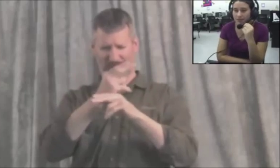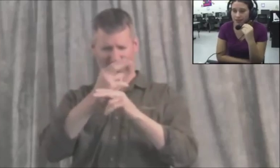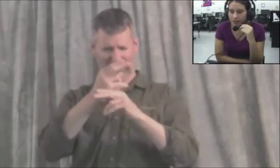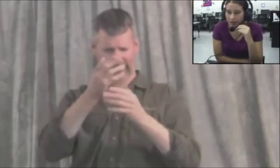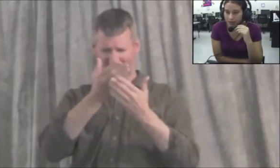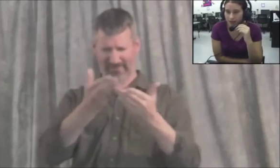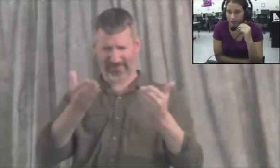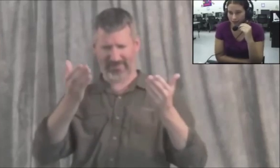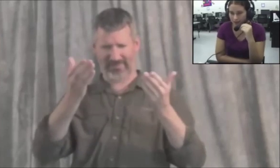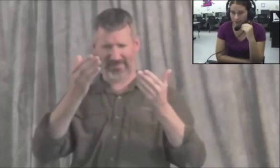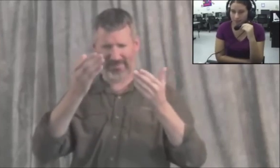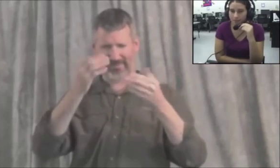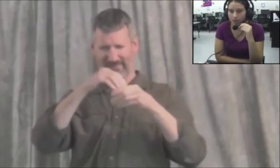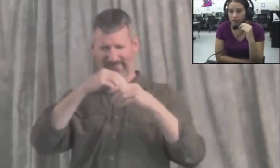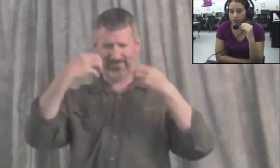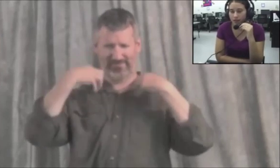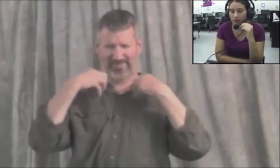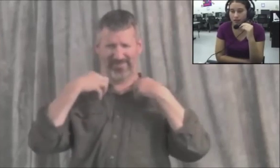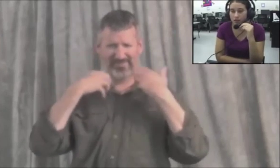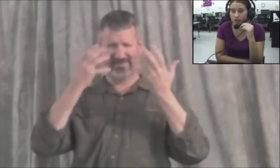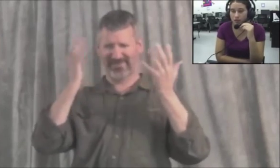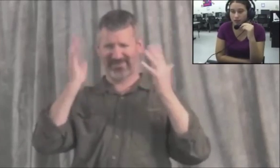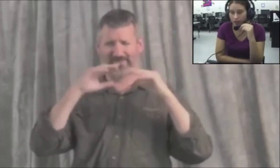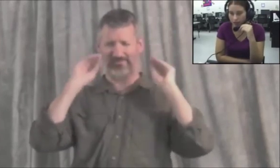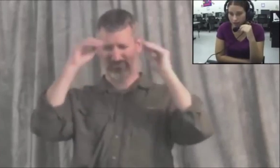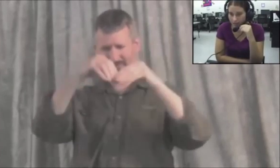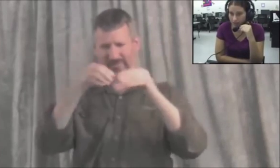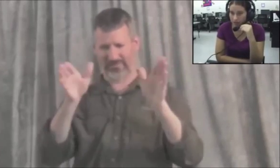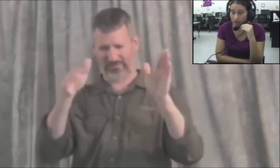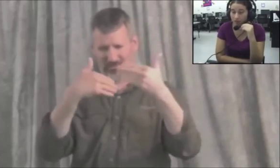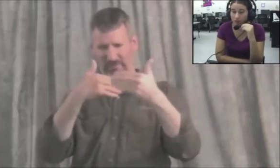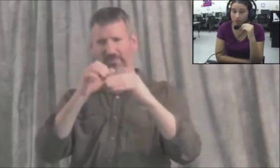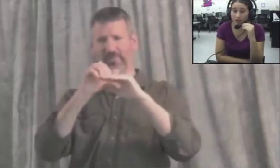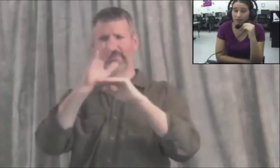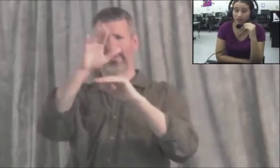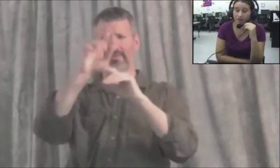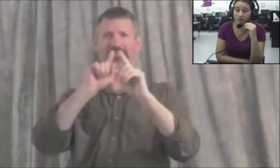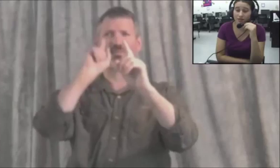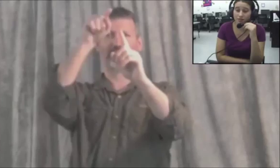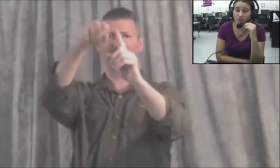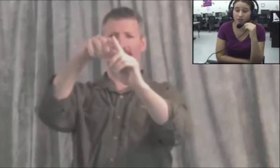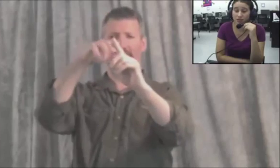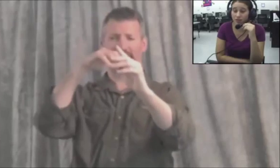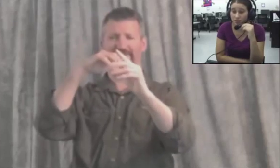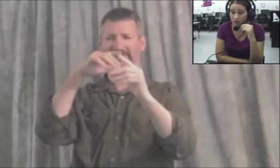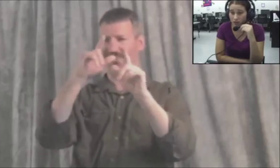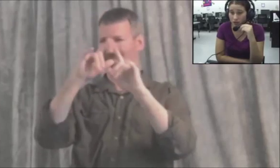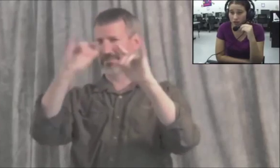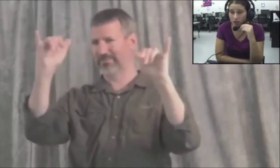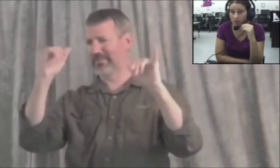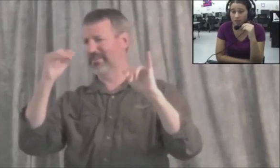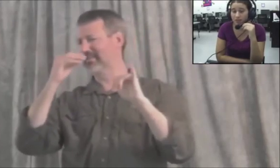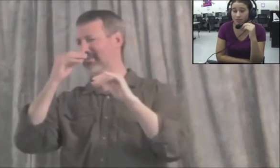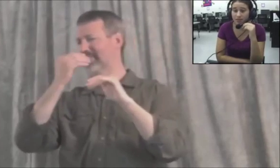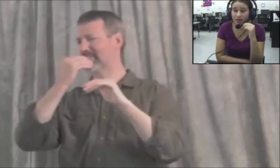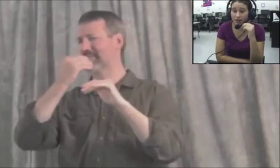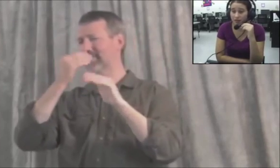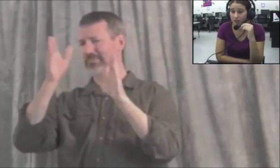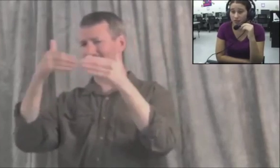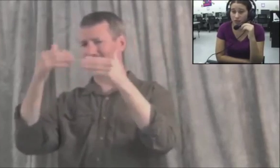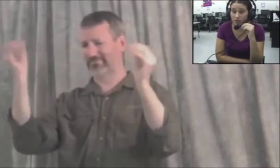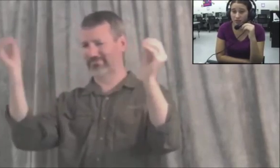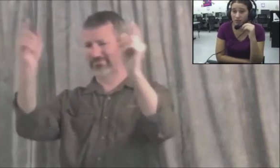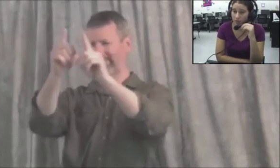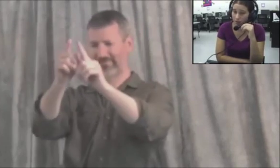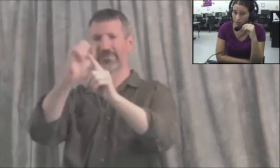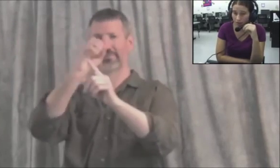Well, the thing is that there are certain items that you need to bring in this adventure, but some of the items